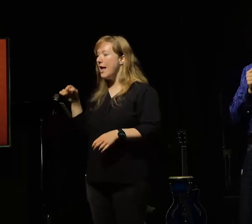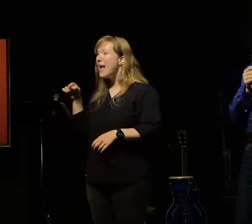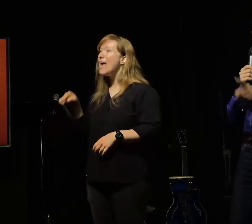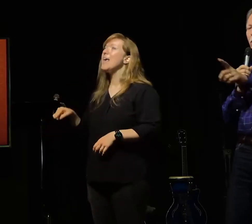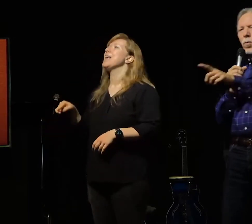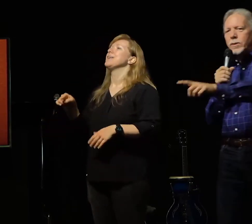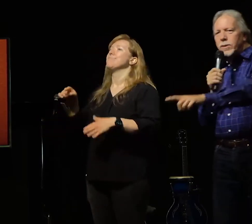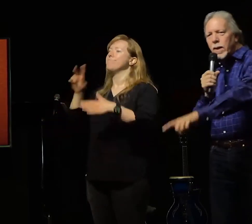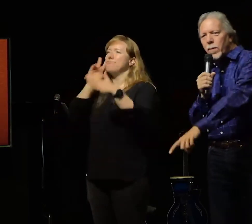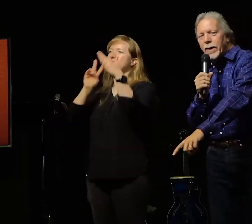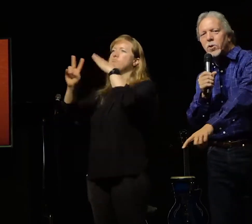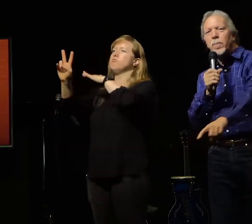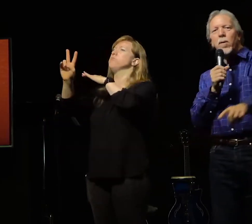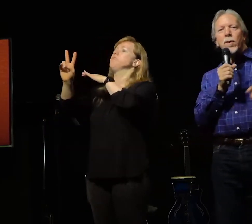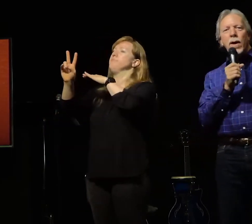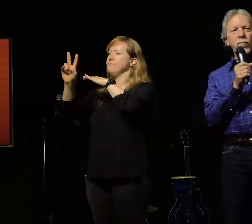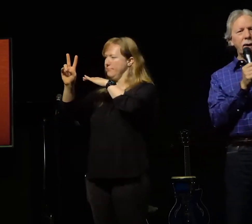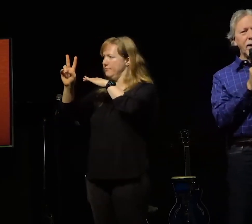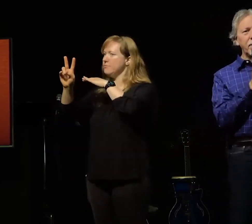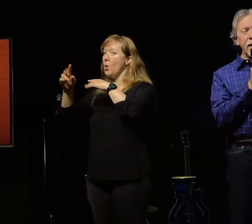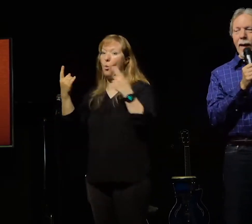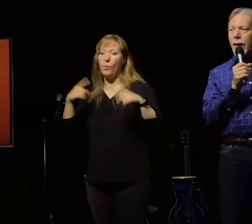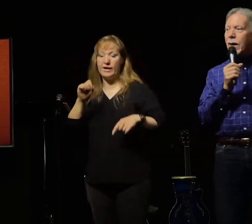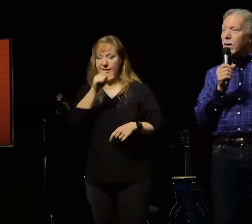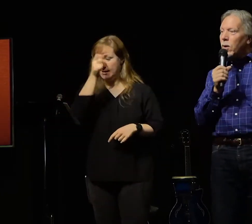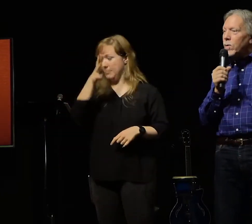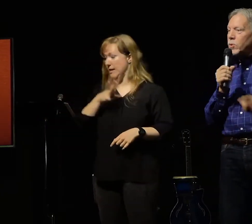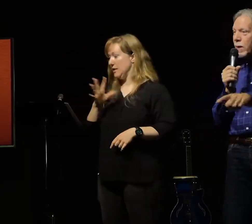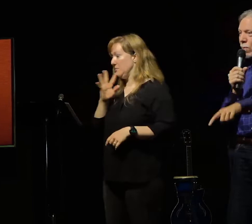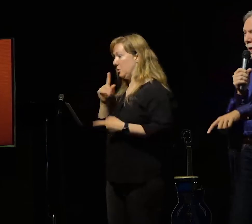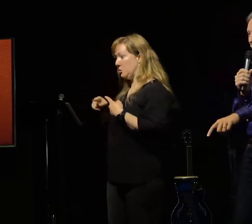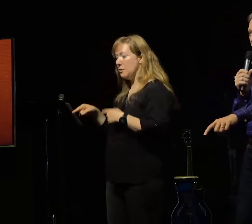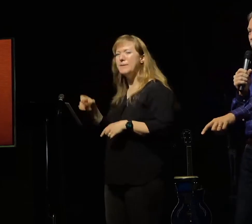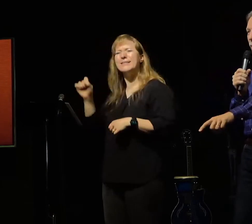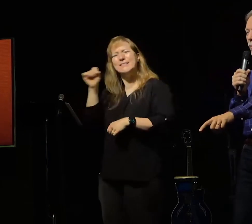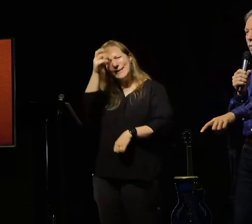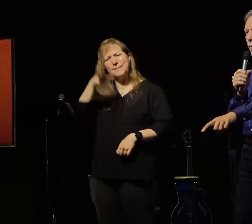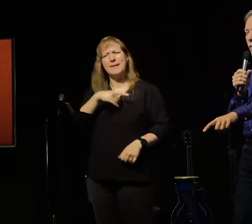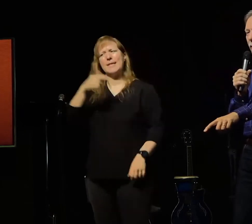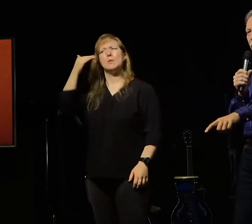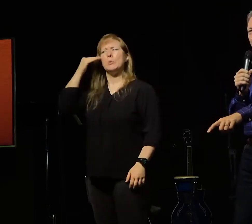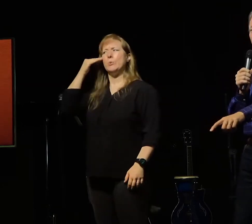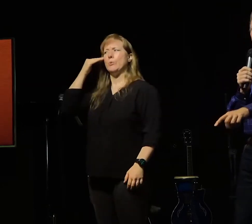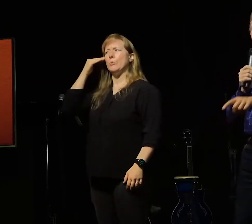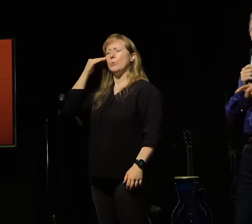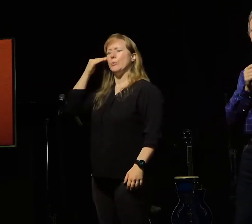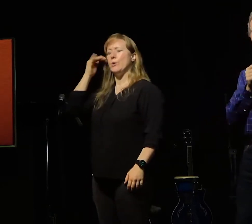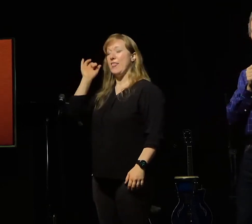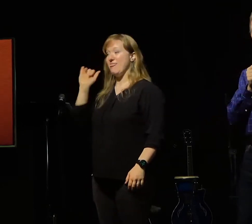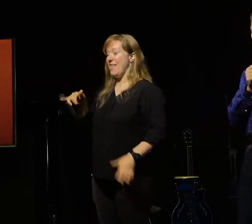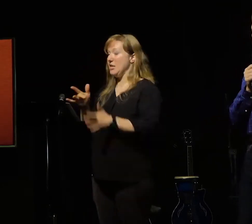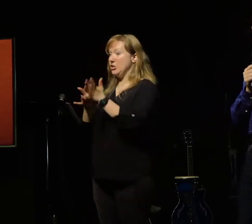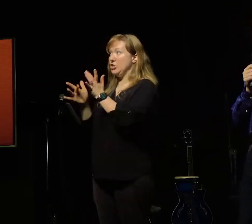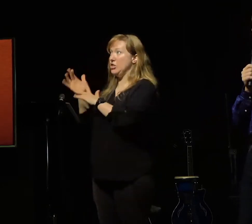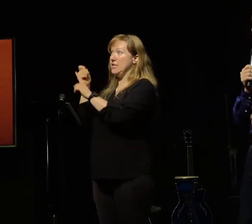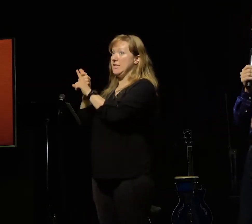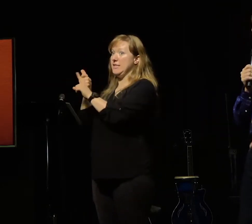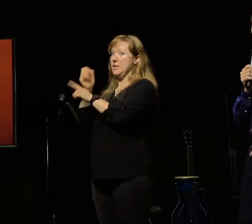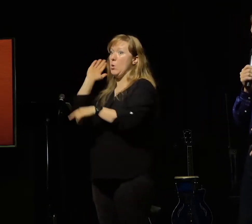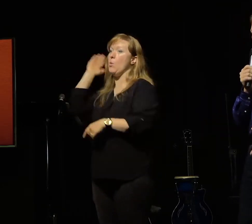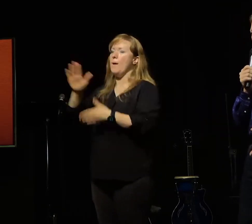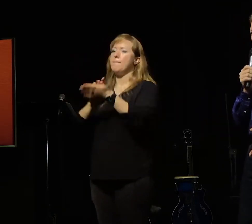about, even when Simeon spoke over him, Simeon knew that Jesus was going to be